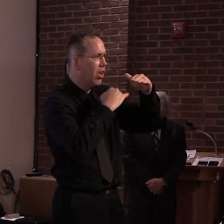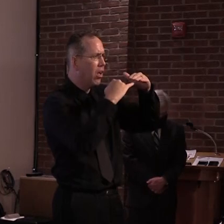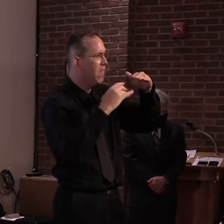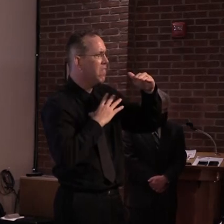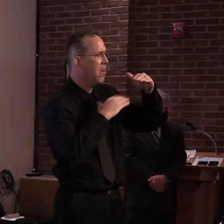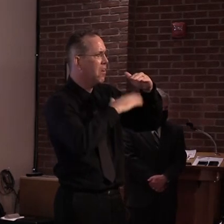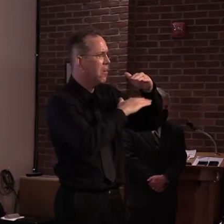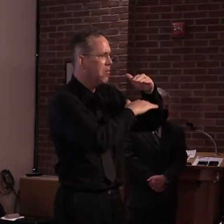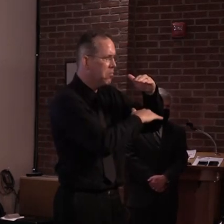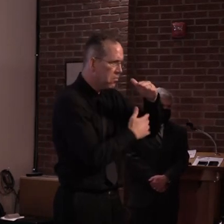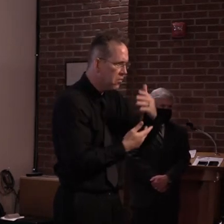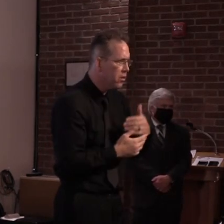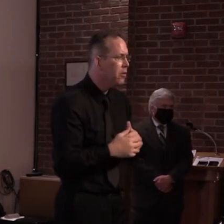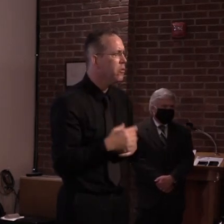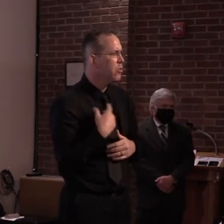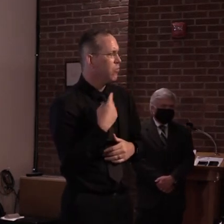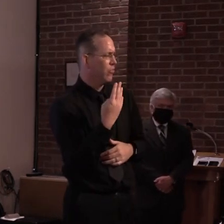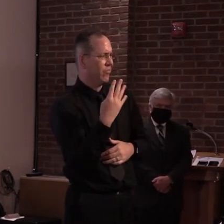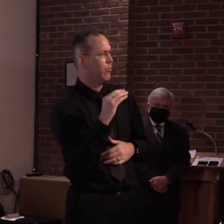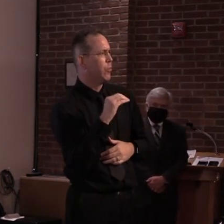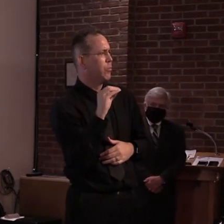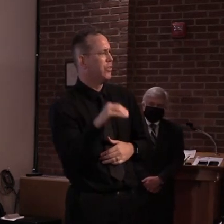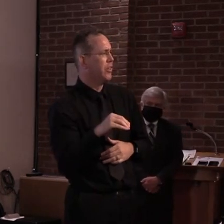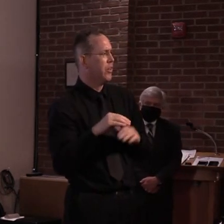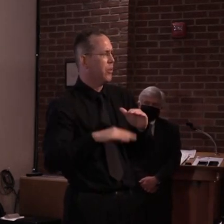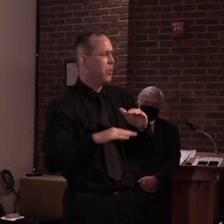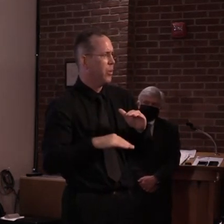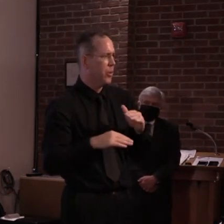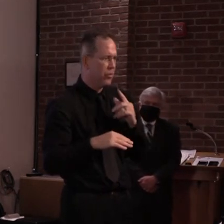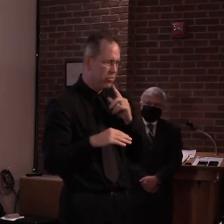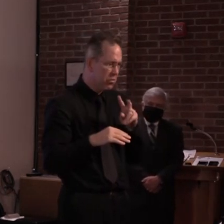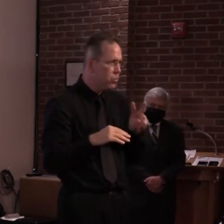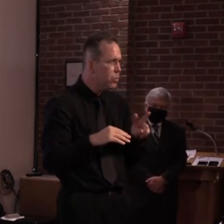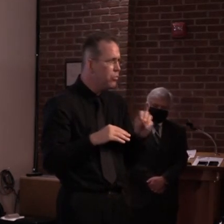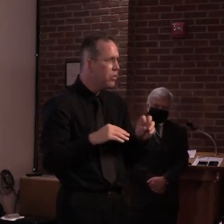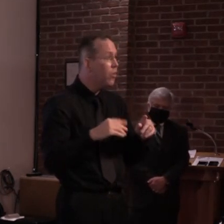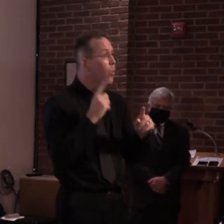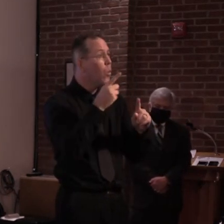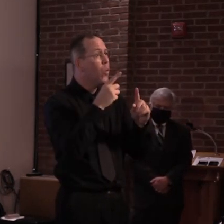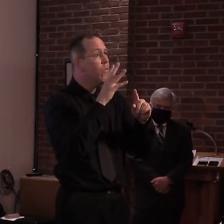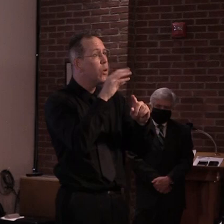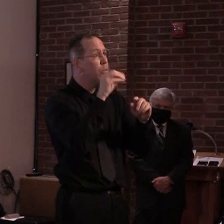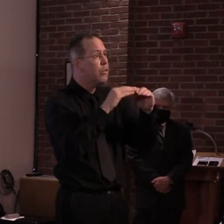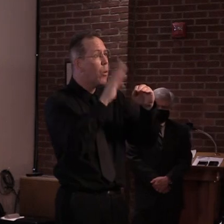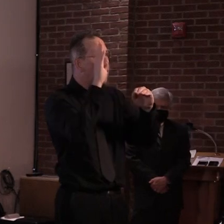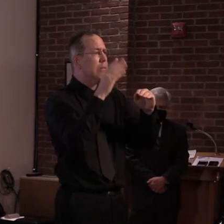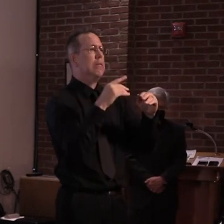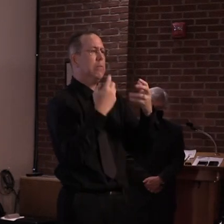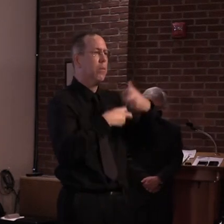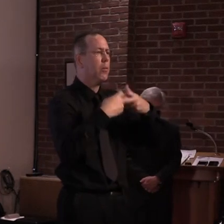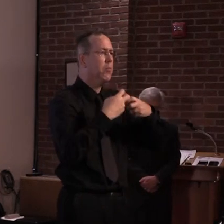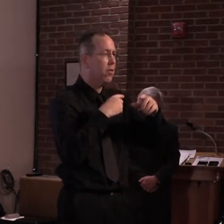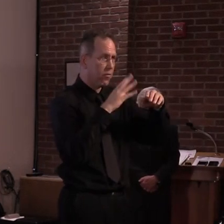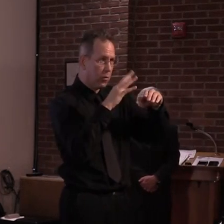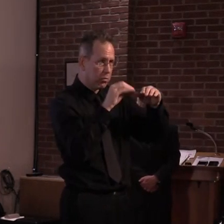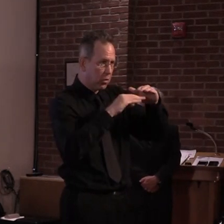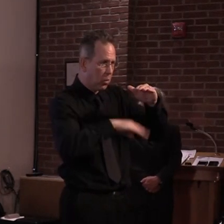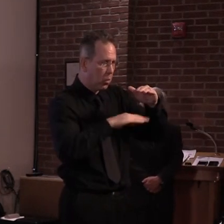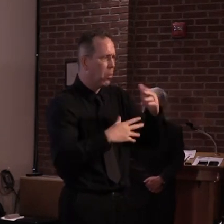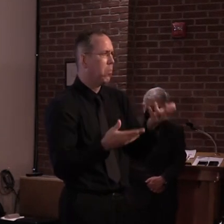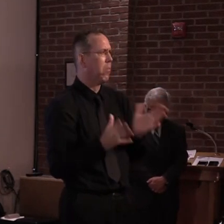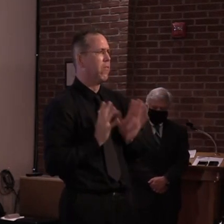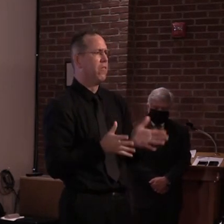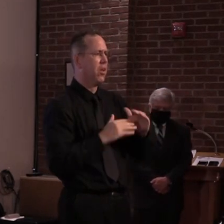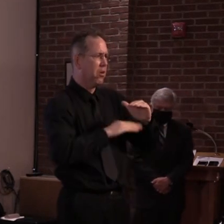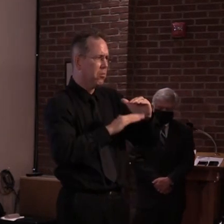again, this is important when considering that syndromic surveillance is one of the early indicators and warning signals of